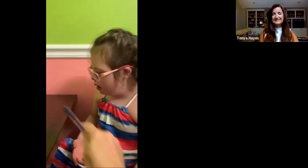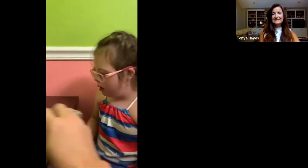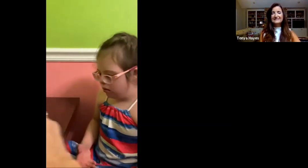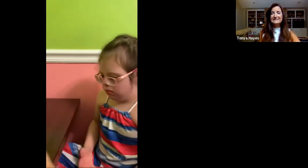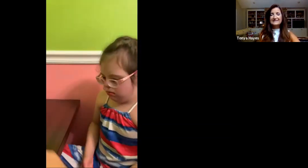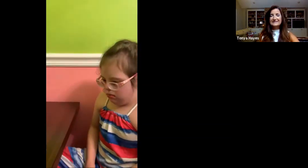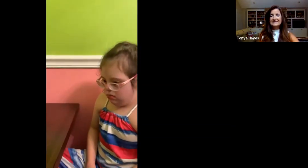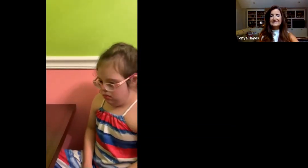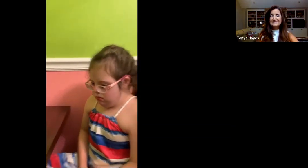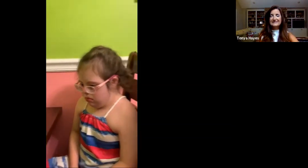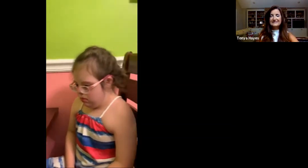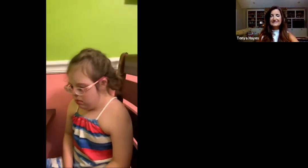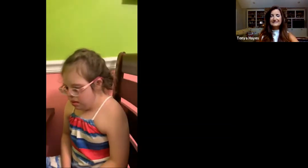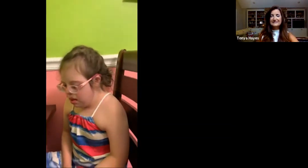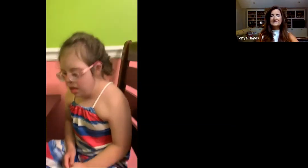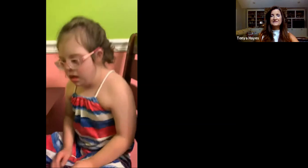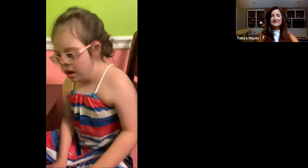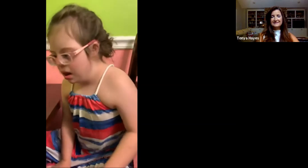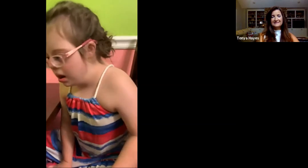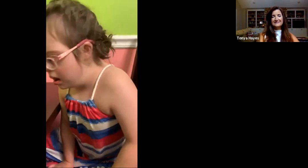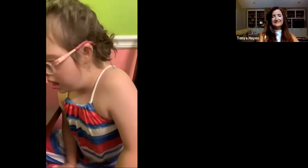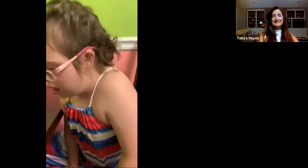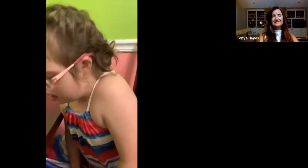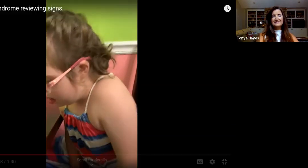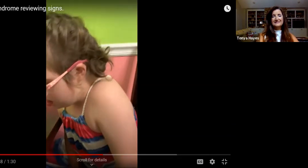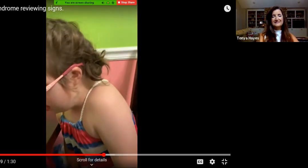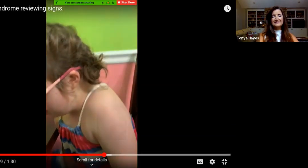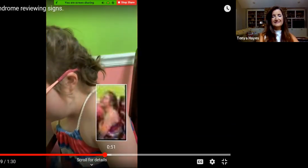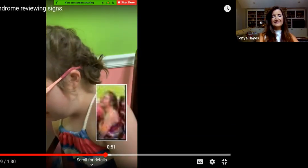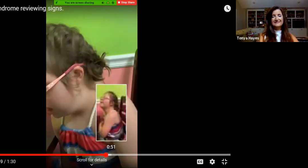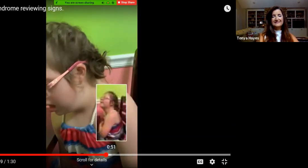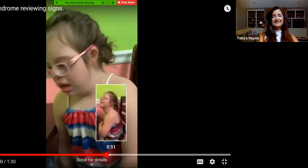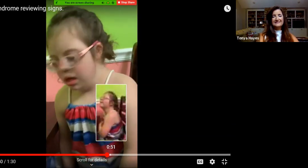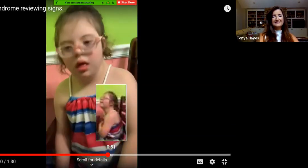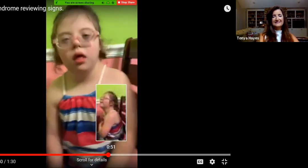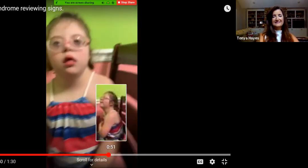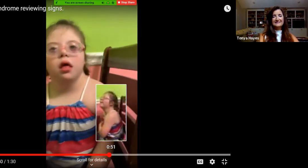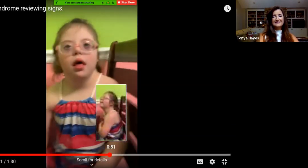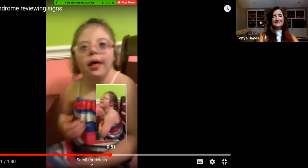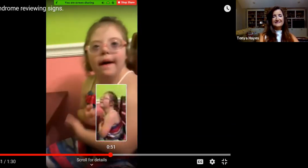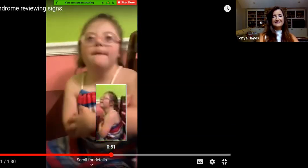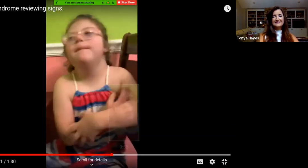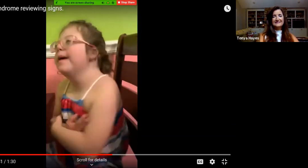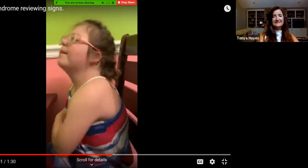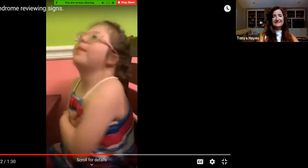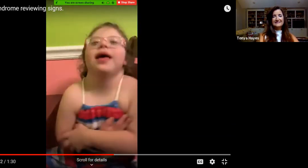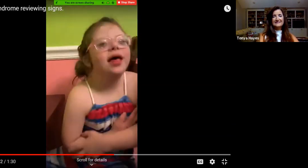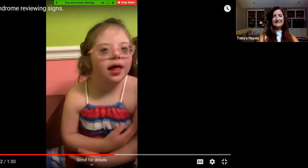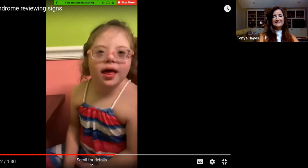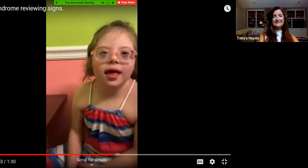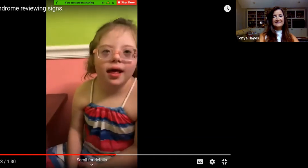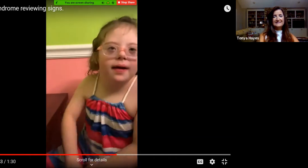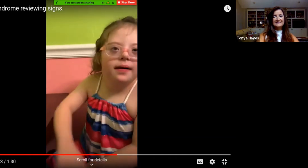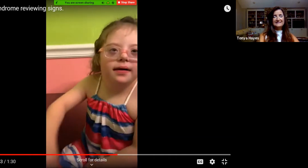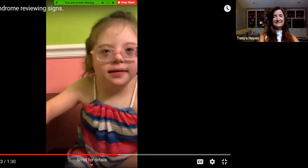without the poster. Show me how you sign baby. Show me. 2 hands. Bailey, show me. Baby. Baby.